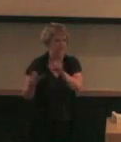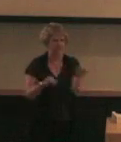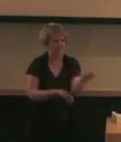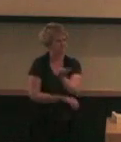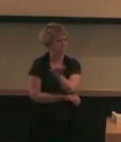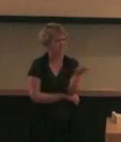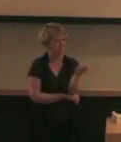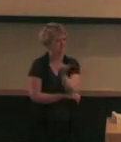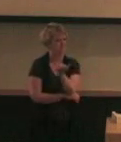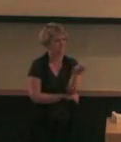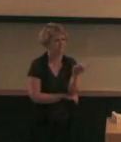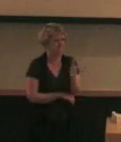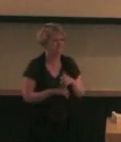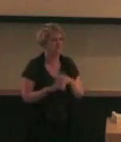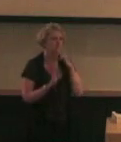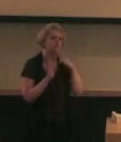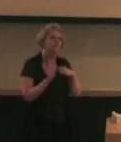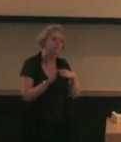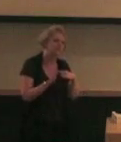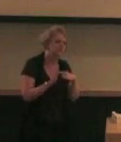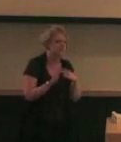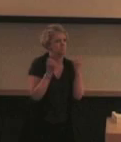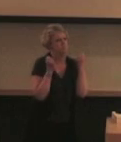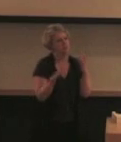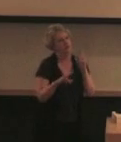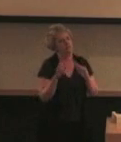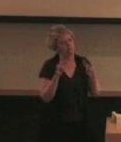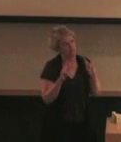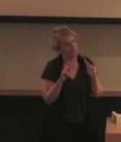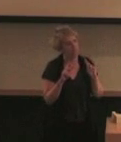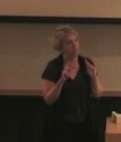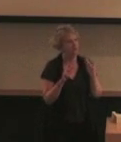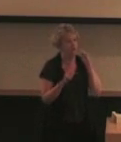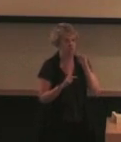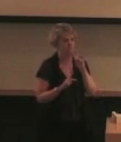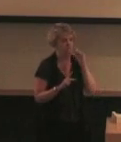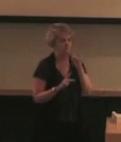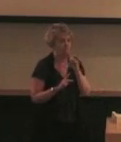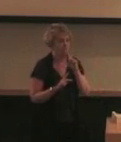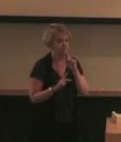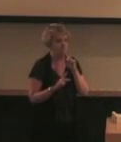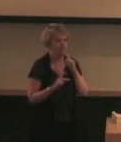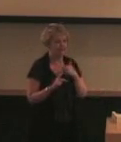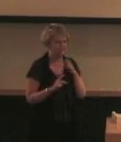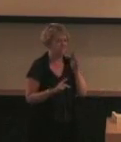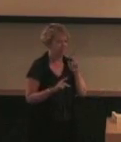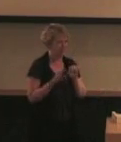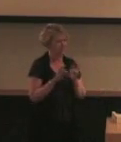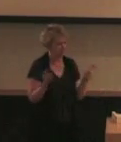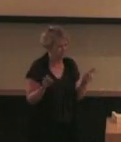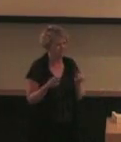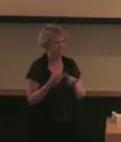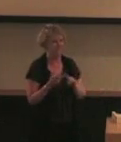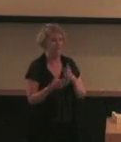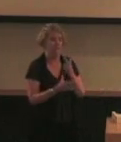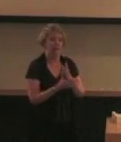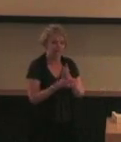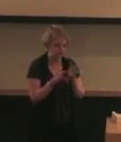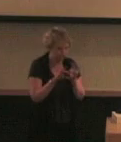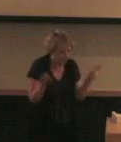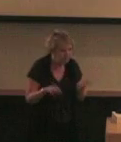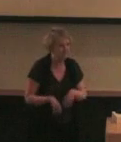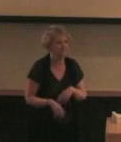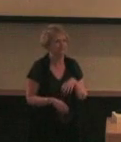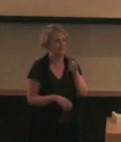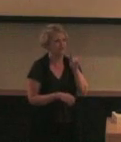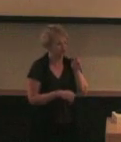populations. For example, there are many people that are deaf who hold bachelor's degrees, master's degrees, and